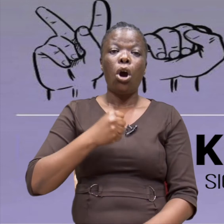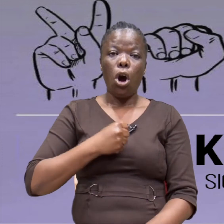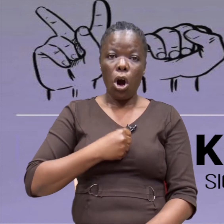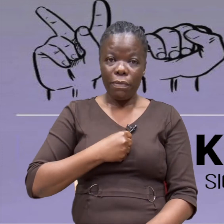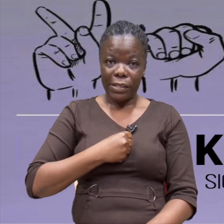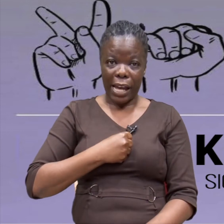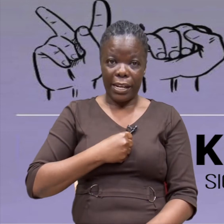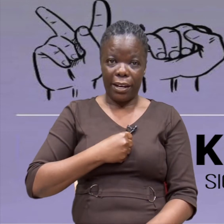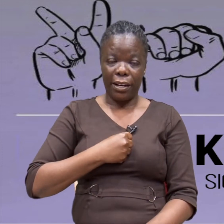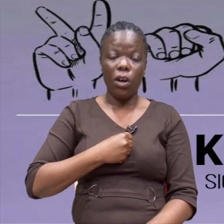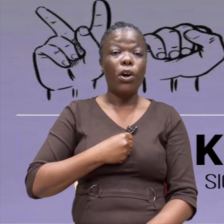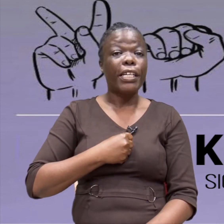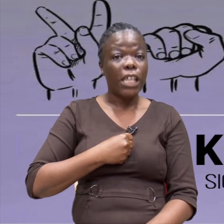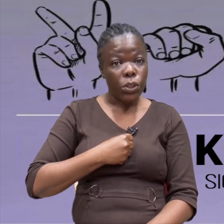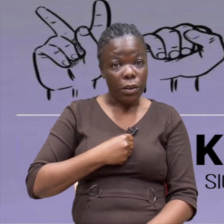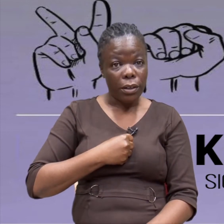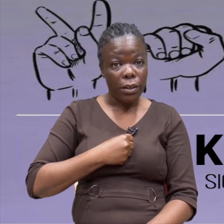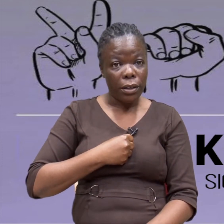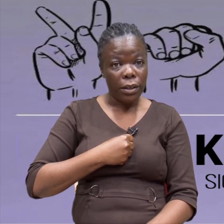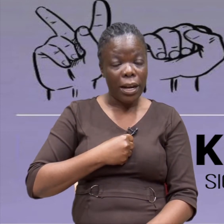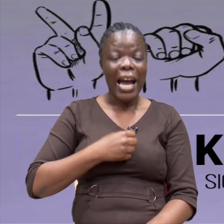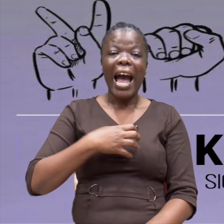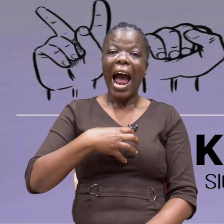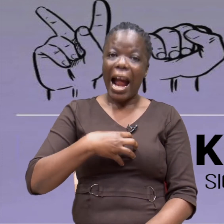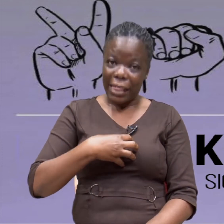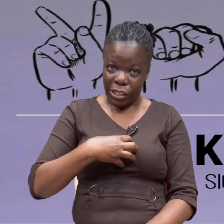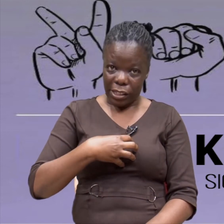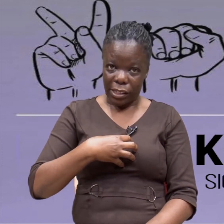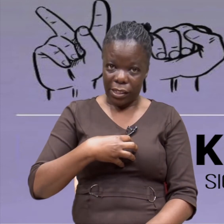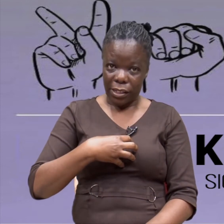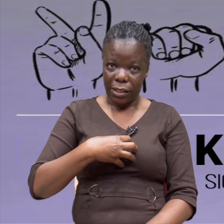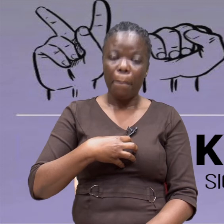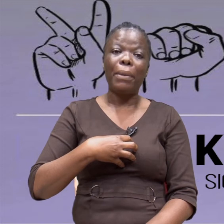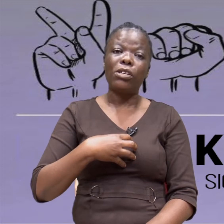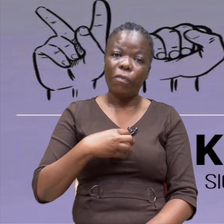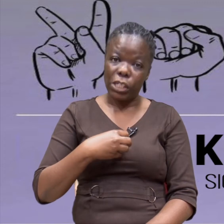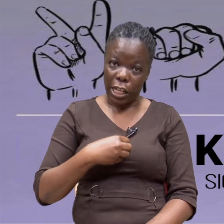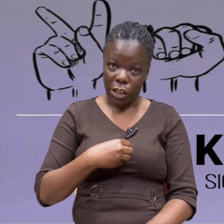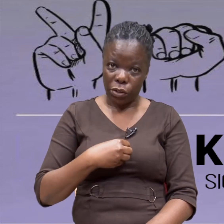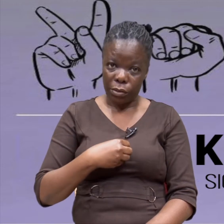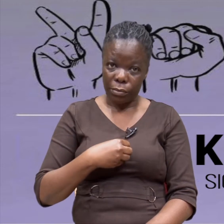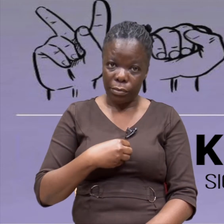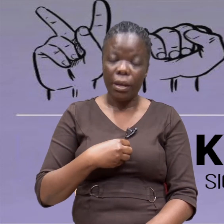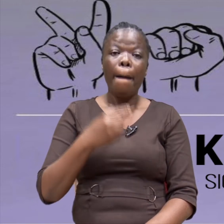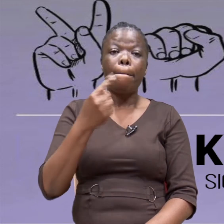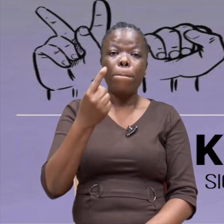On the signer orientation, at the chest, place of articulation,